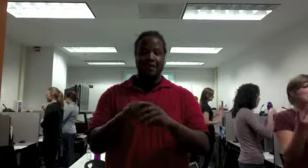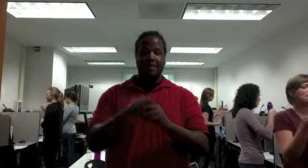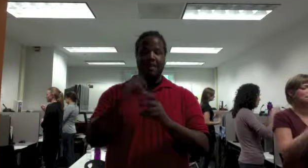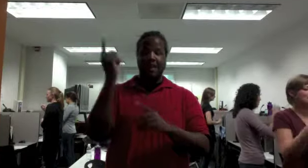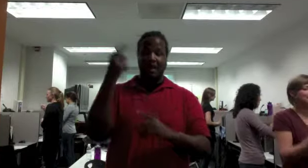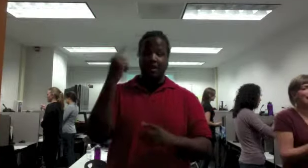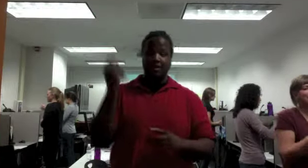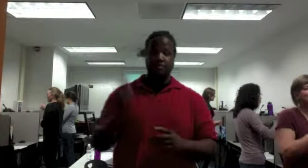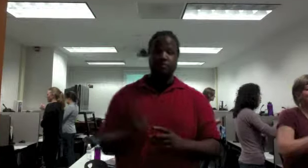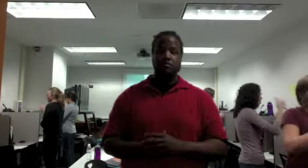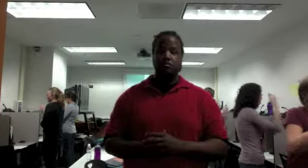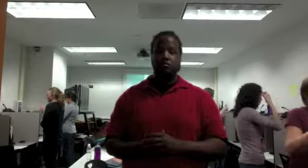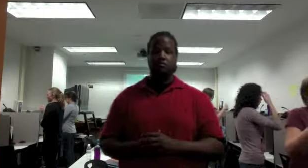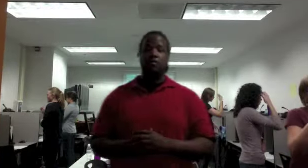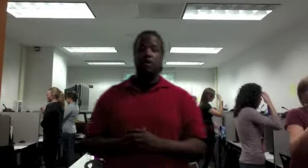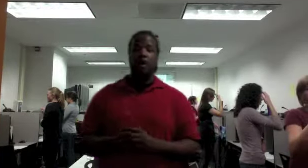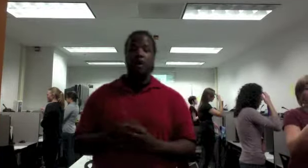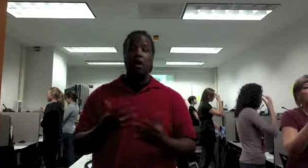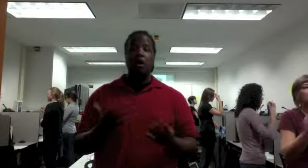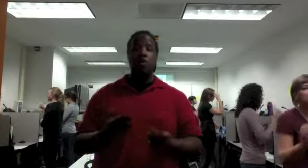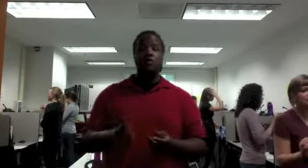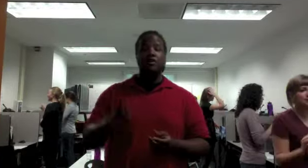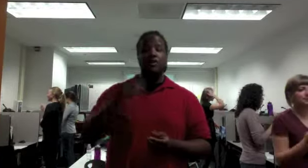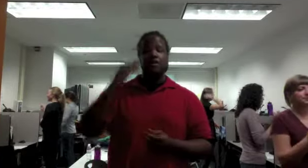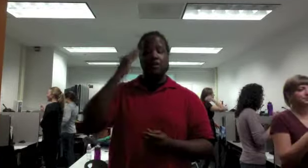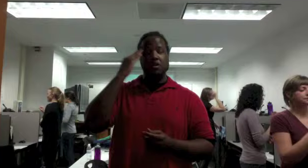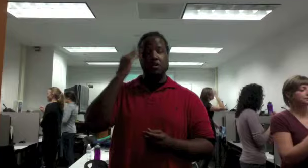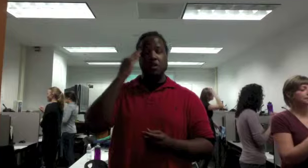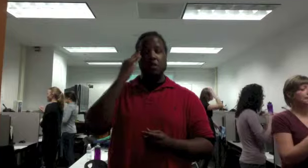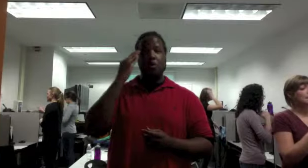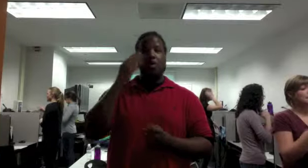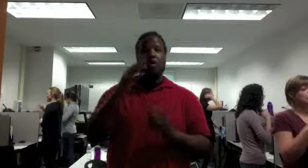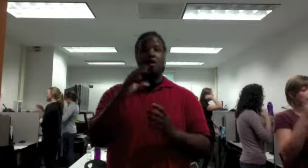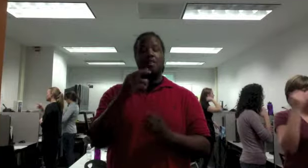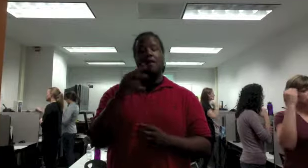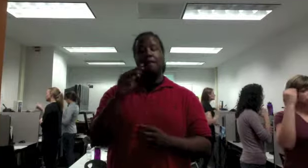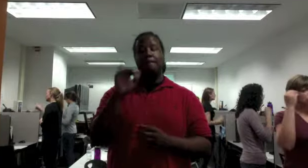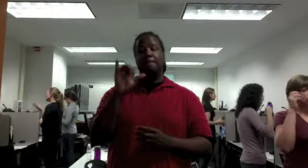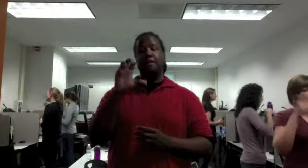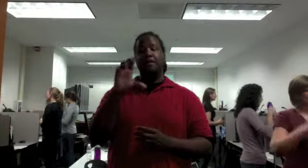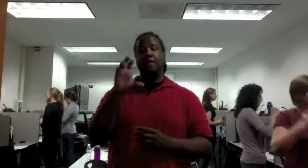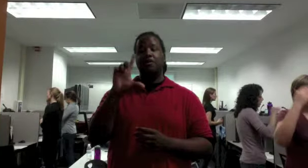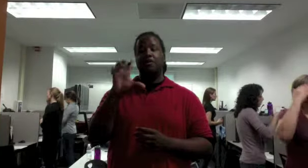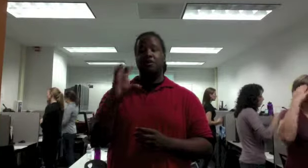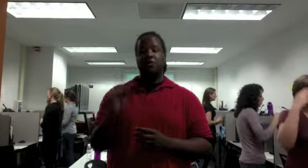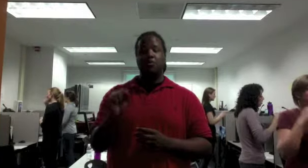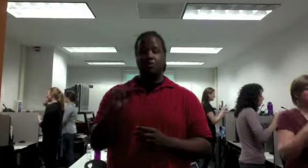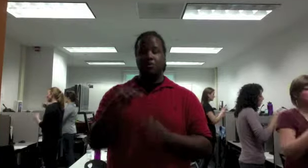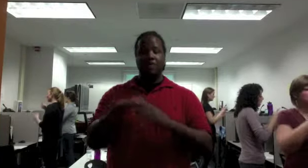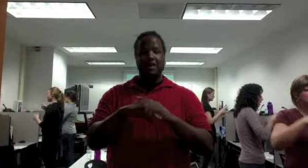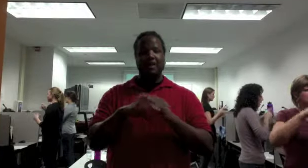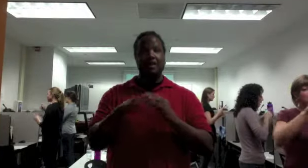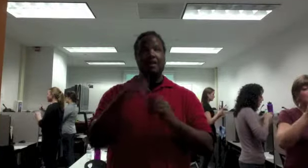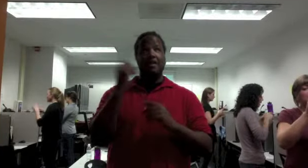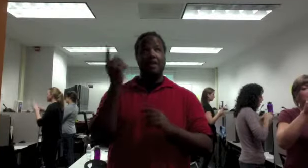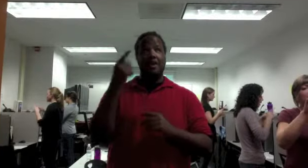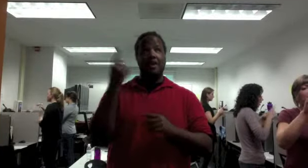There are many gases you can put in. What you have to know is about the particles in the air, or the molecules in the